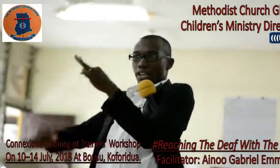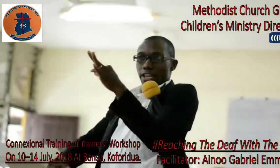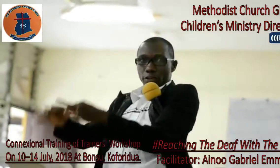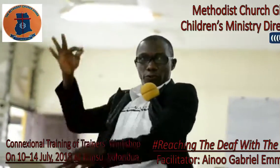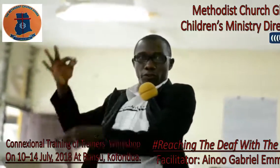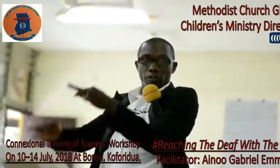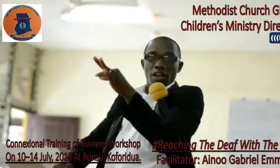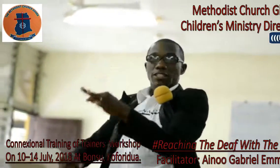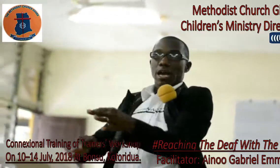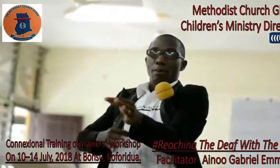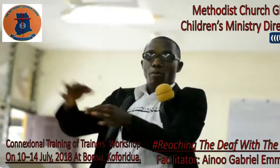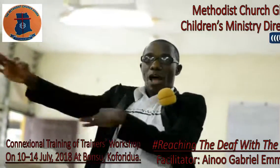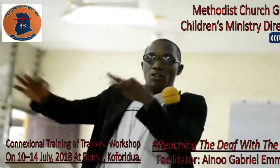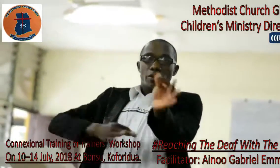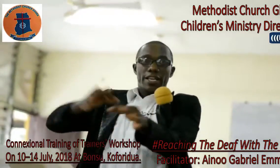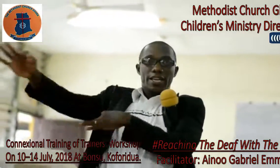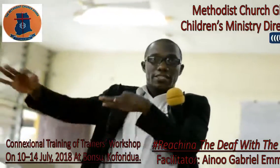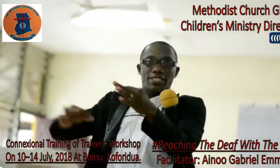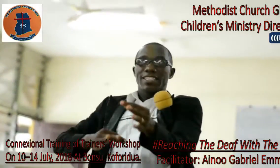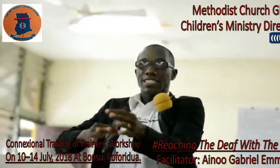if. Some people are doing this. This is